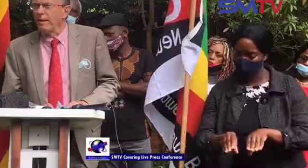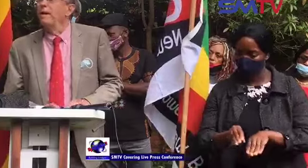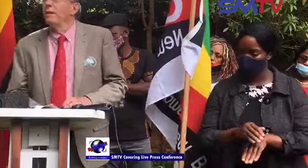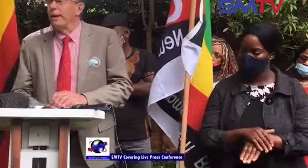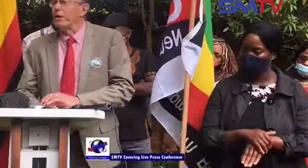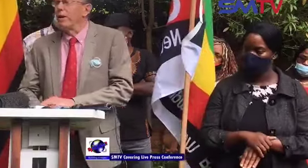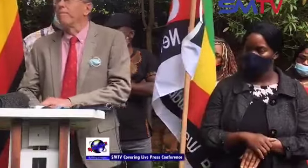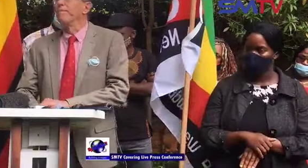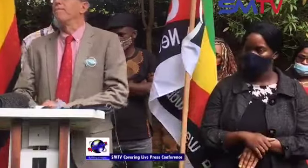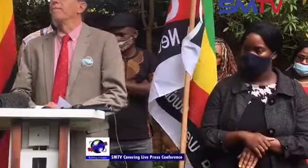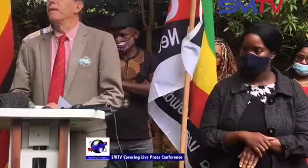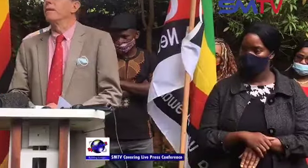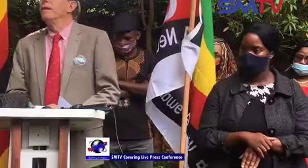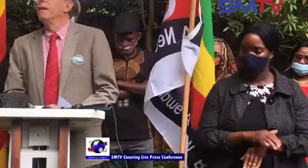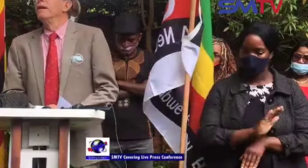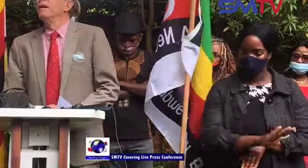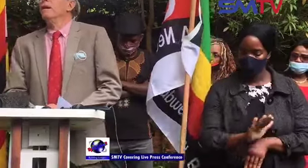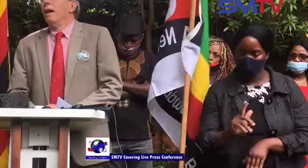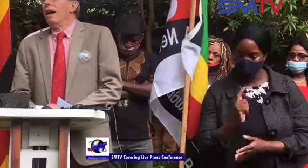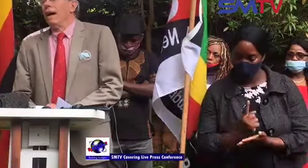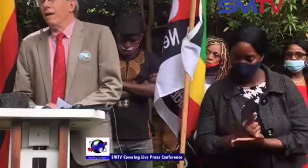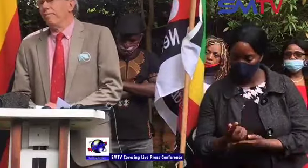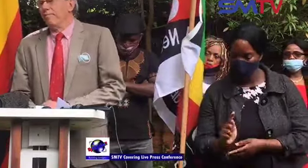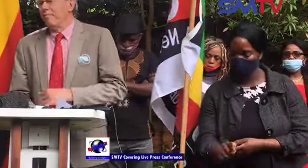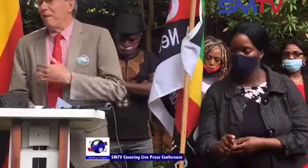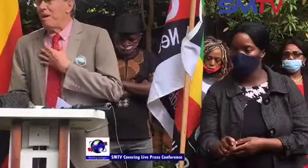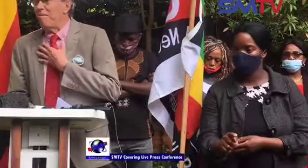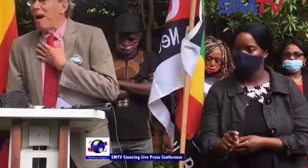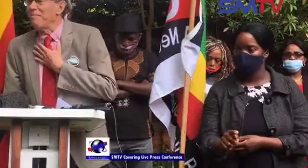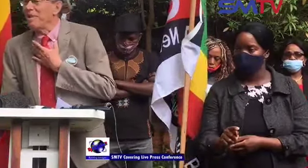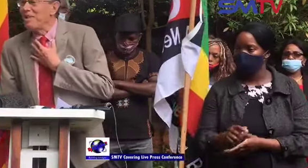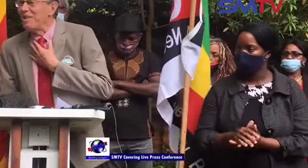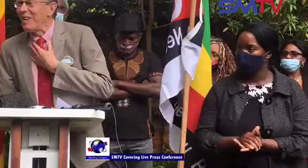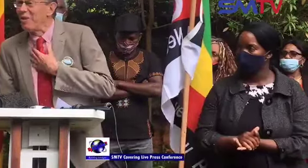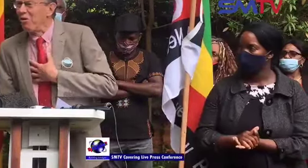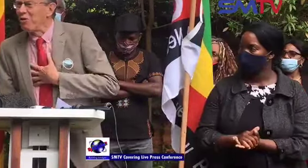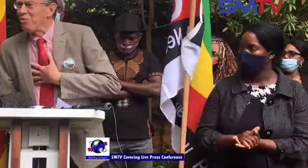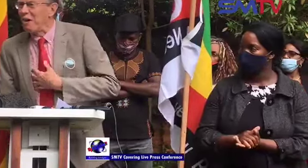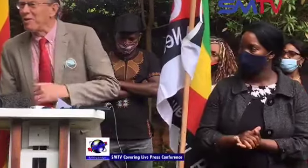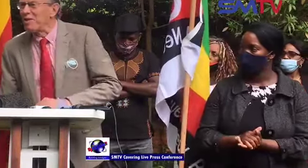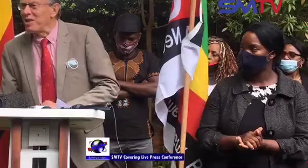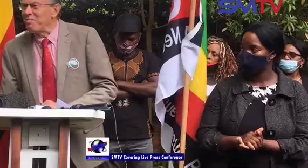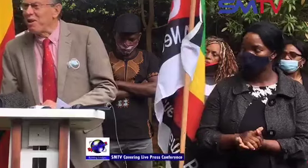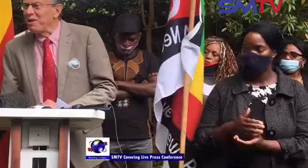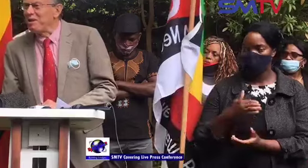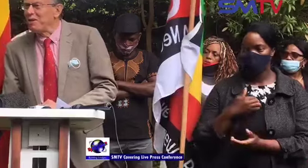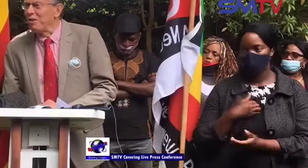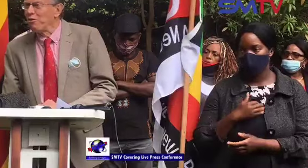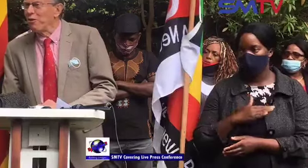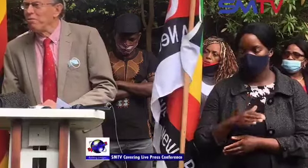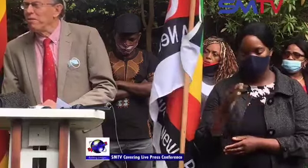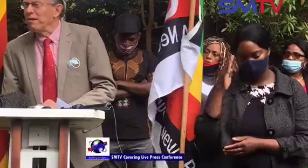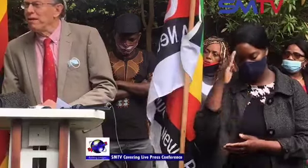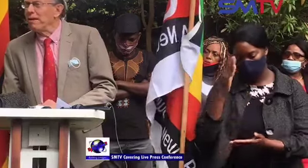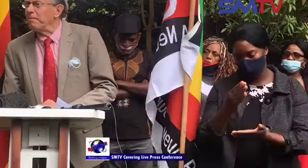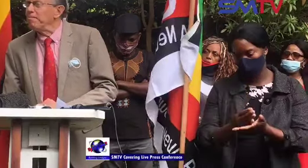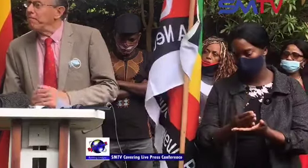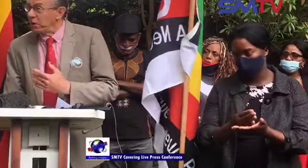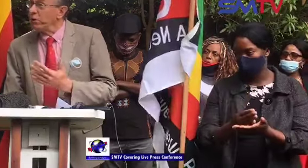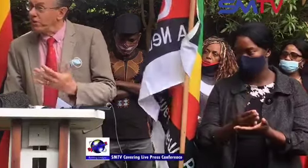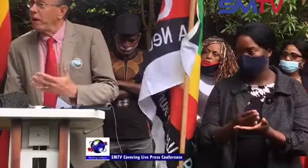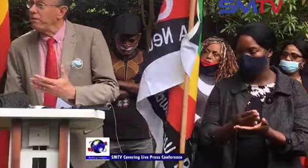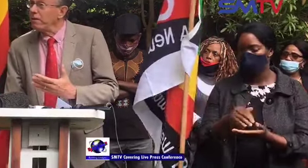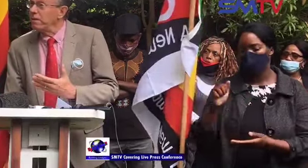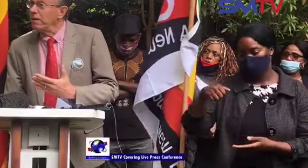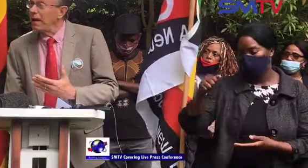2020? Thank you. Why did you take your diploma? Ma'am, I'm in a law firm. I'm the senior partner of the law firm.